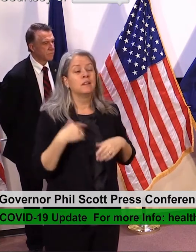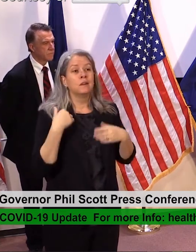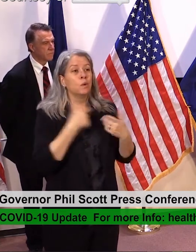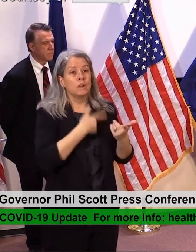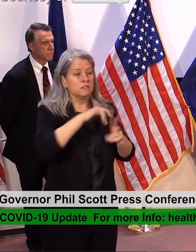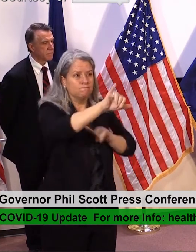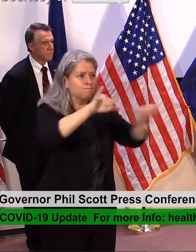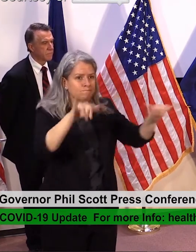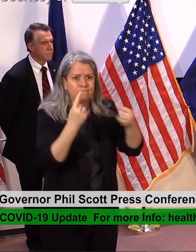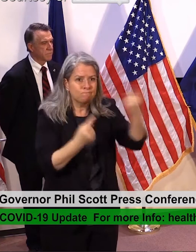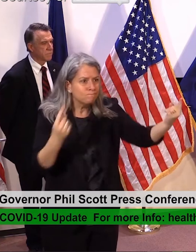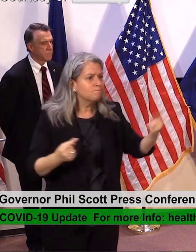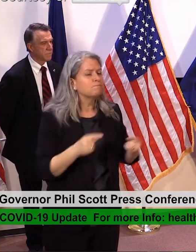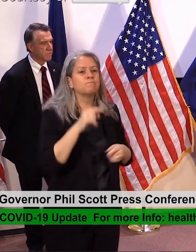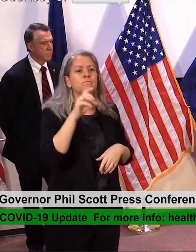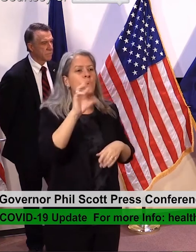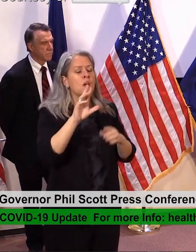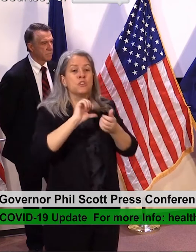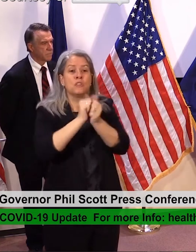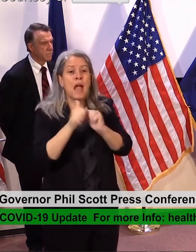delivering meals, or cohorting the residents.